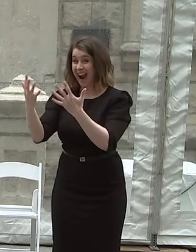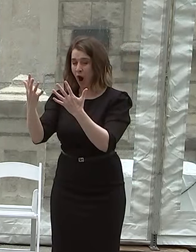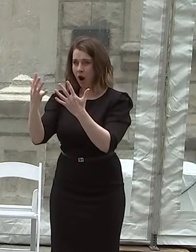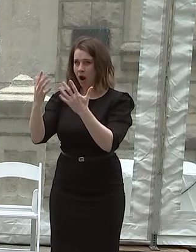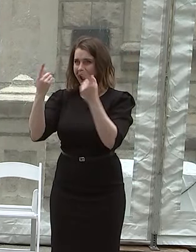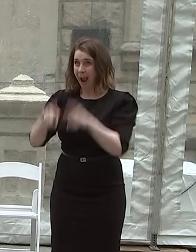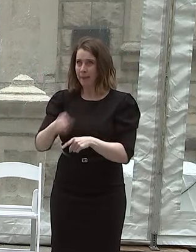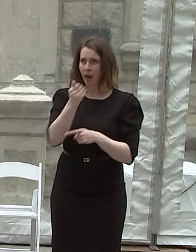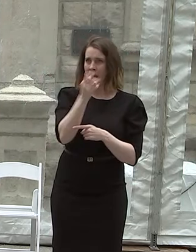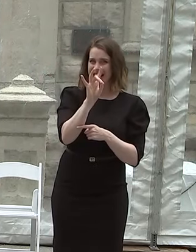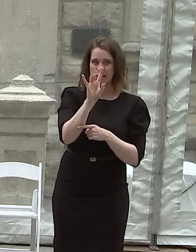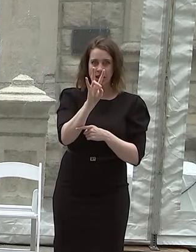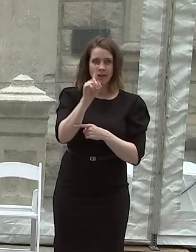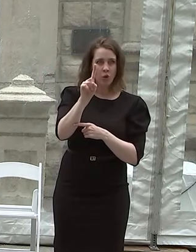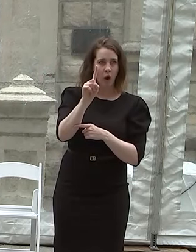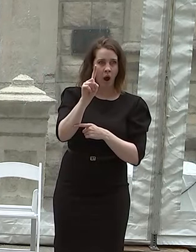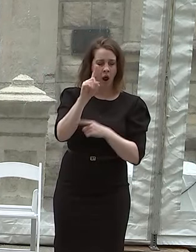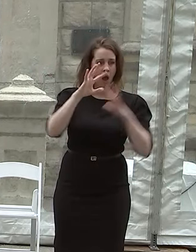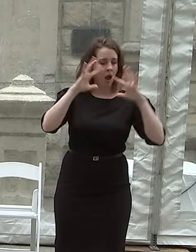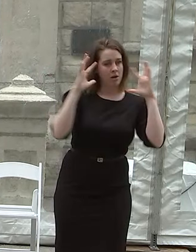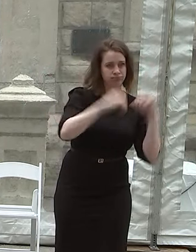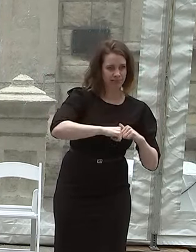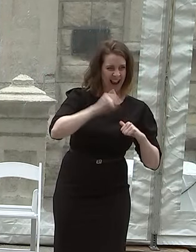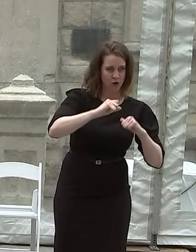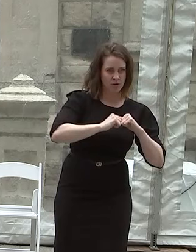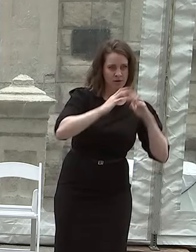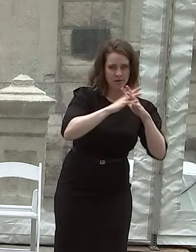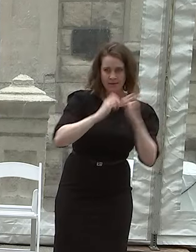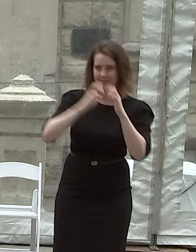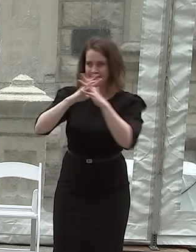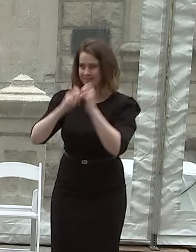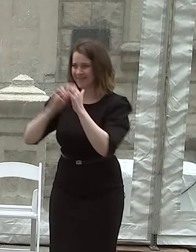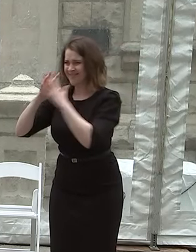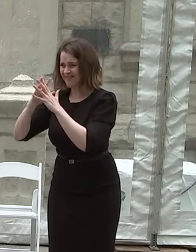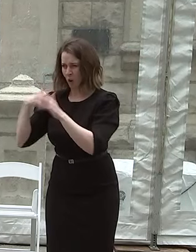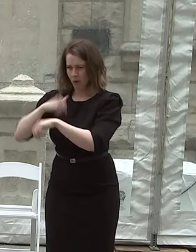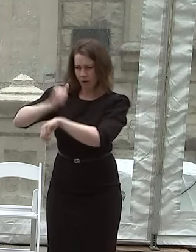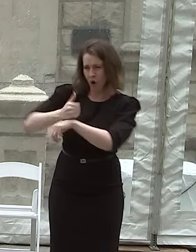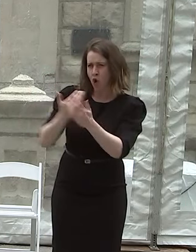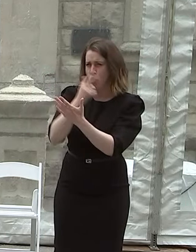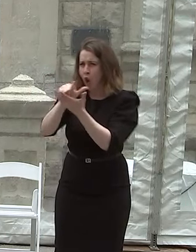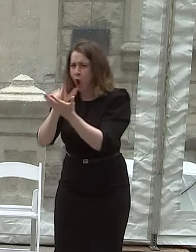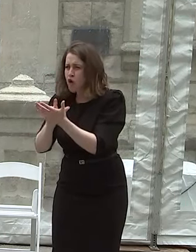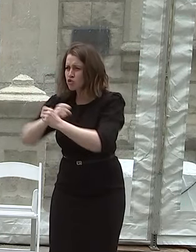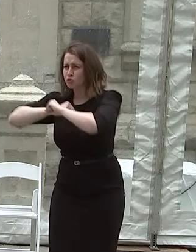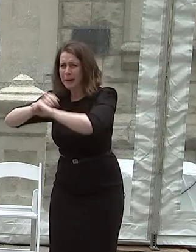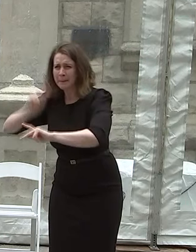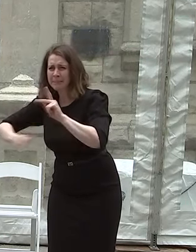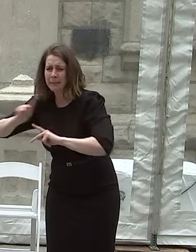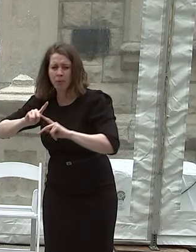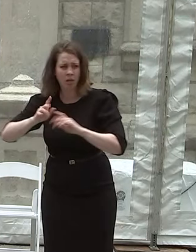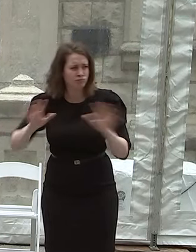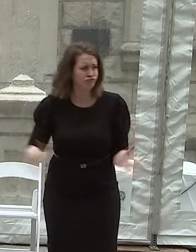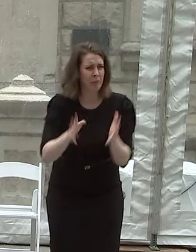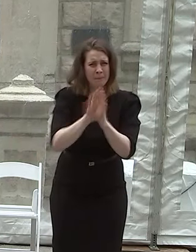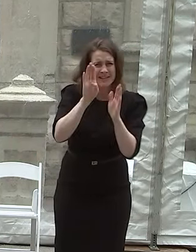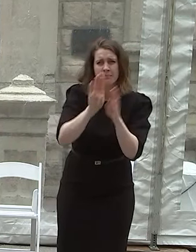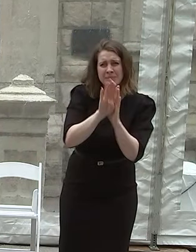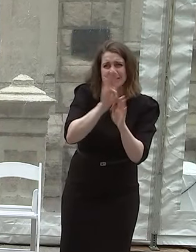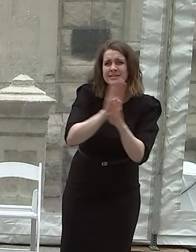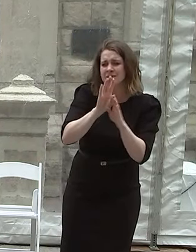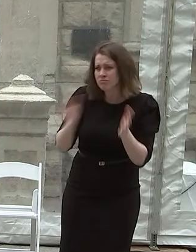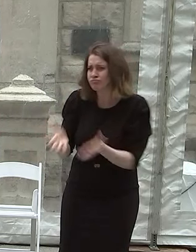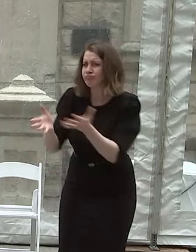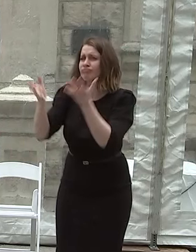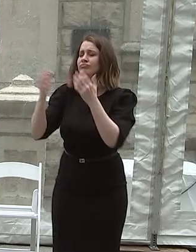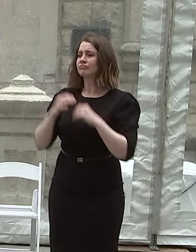great rebuilding, a period of rapid growth and important reforms to protect our city and its working people. After the fire, the Chicago